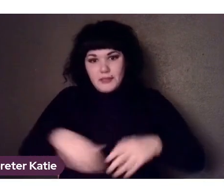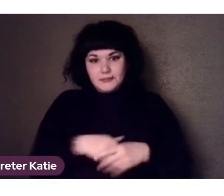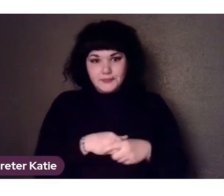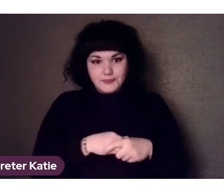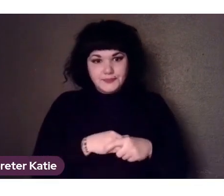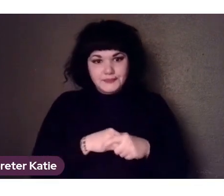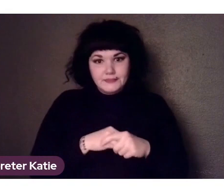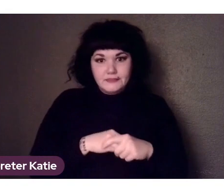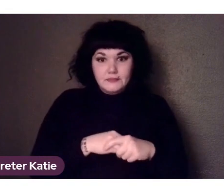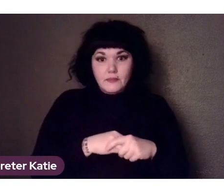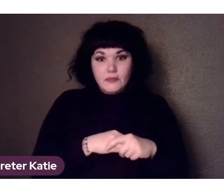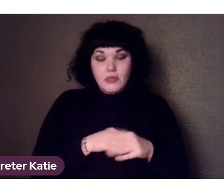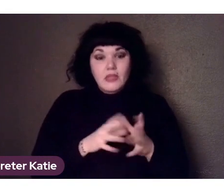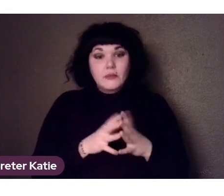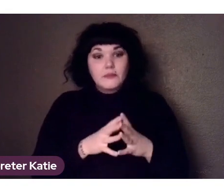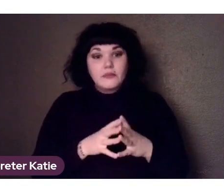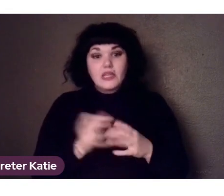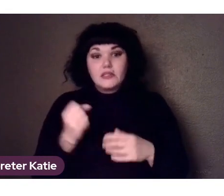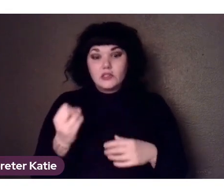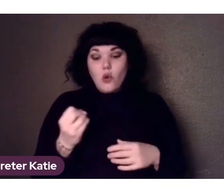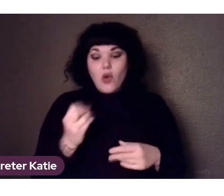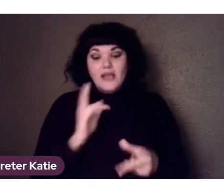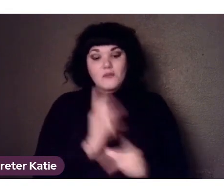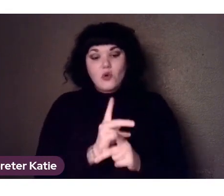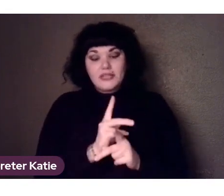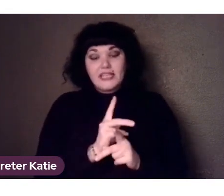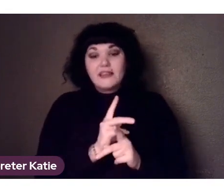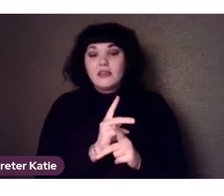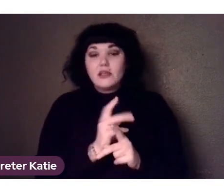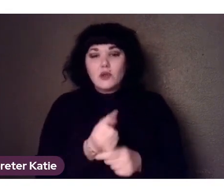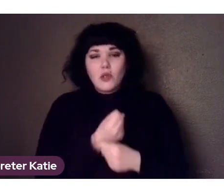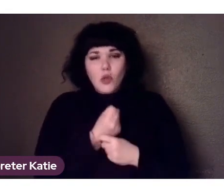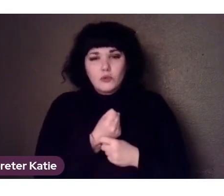And so I am holding it closely and with love.